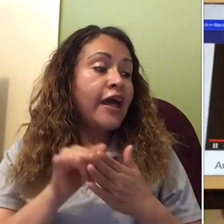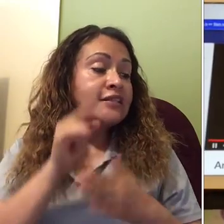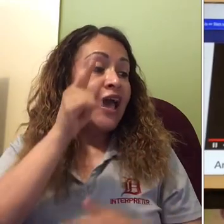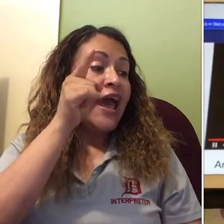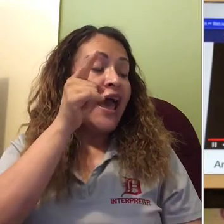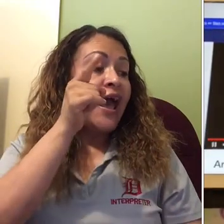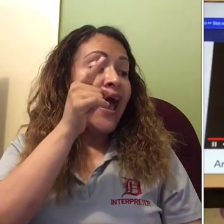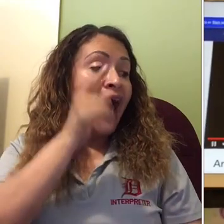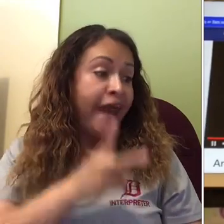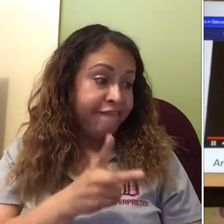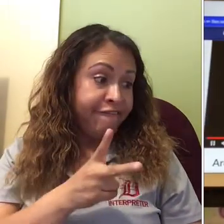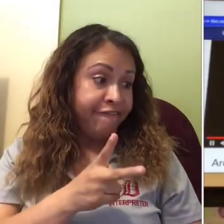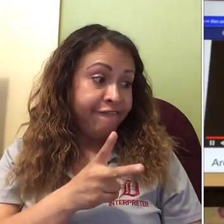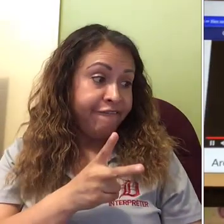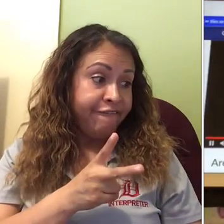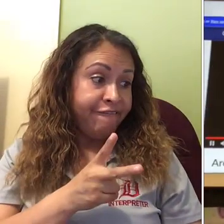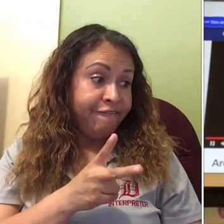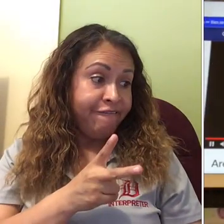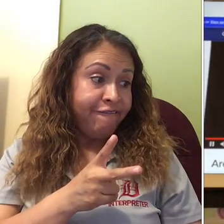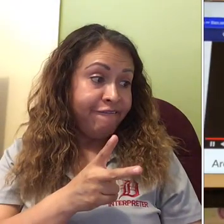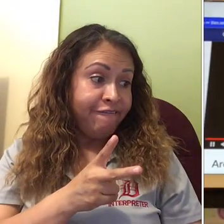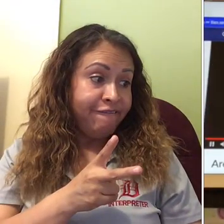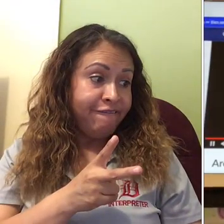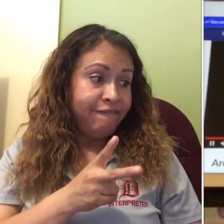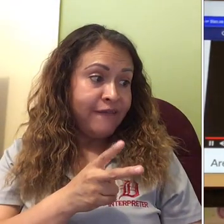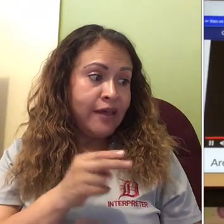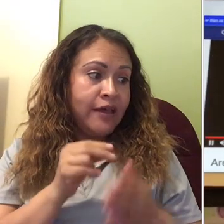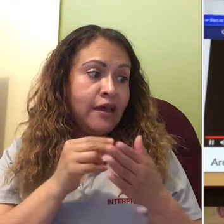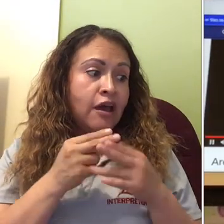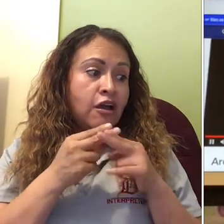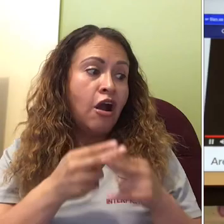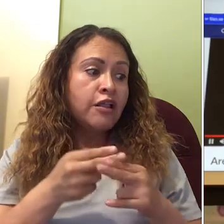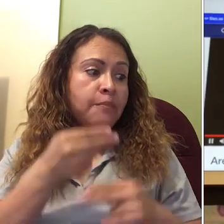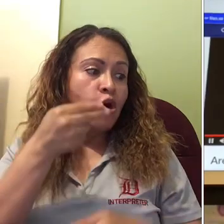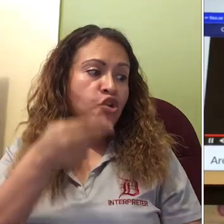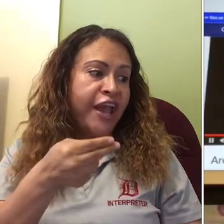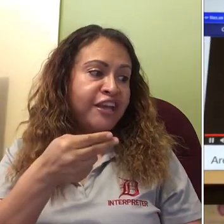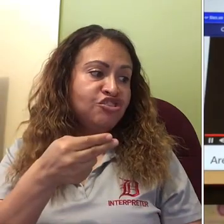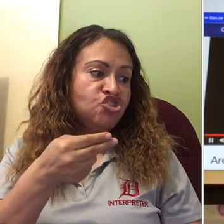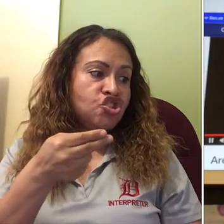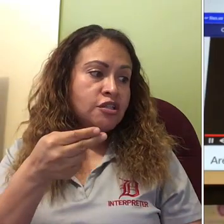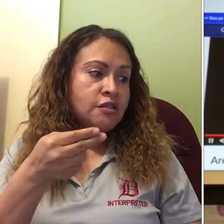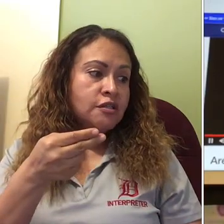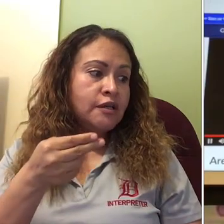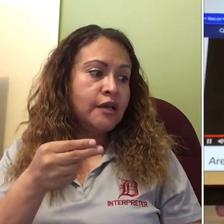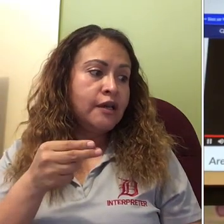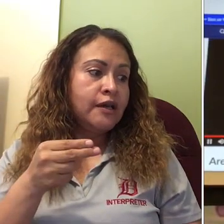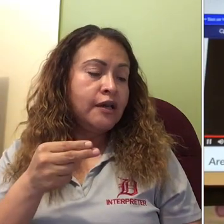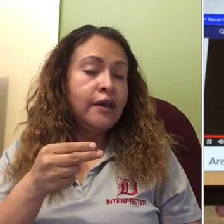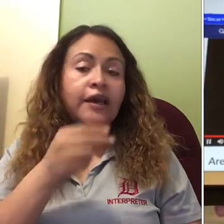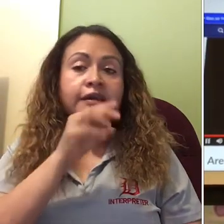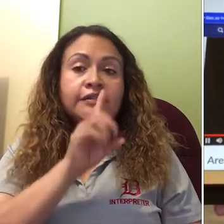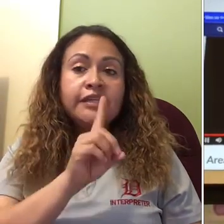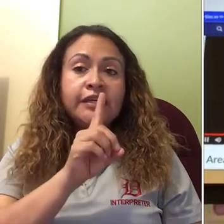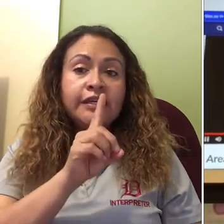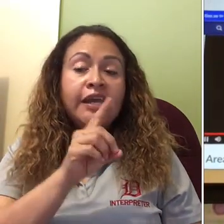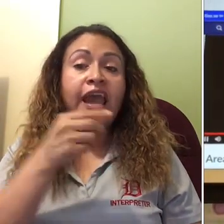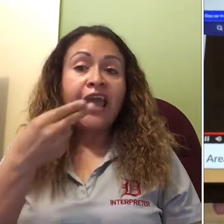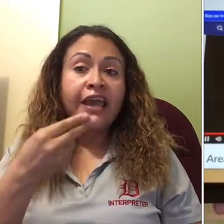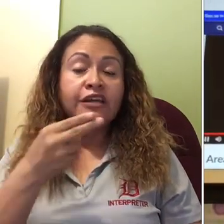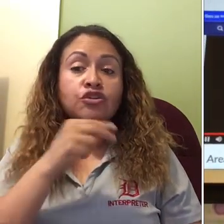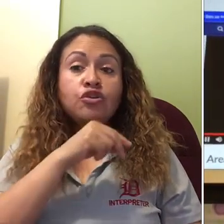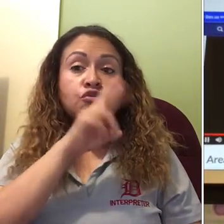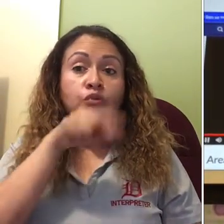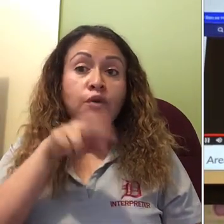length. So this length right over here, let me call this point H. DH is going to be the square root of 3. And